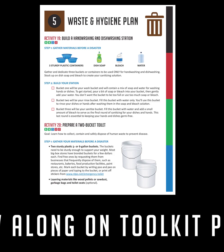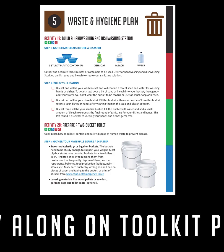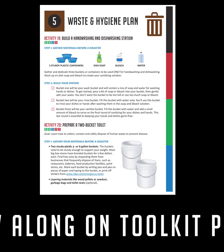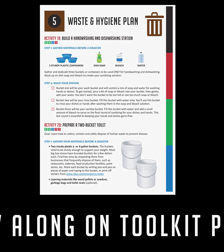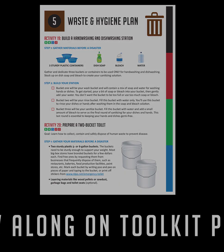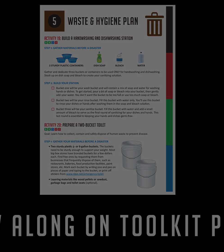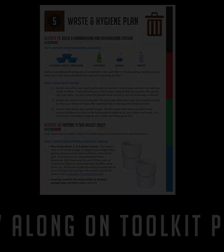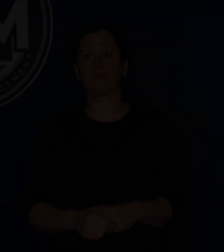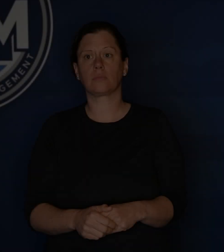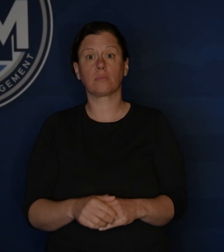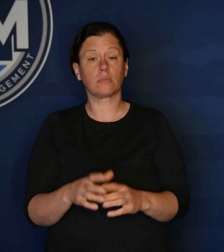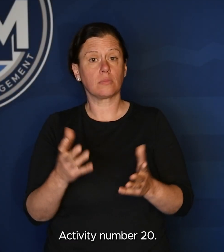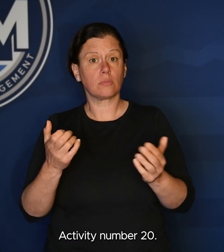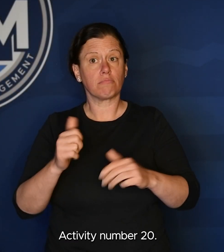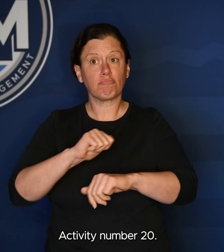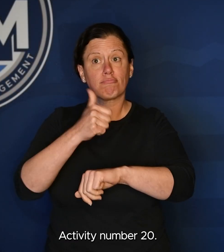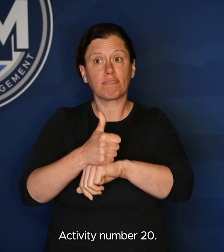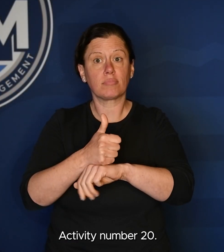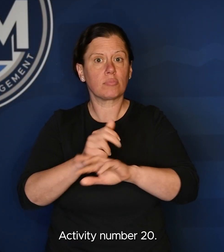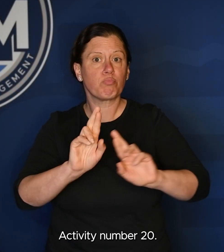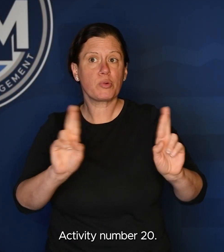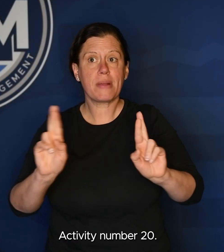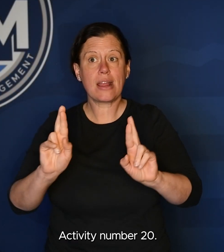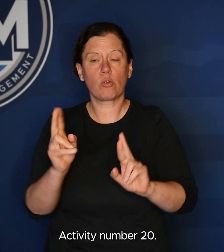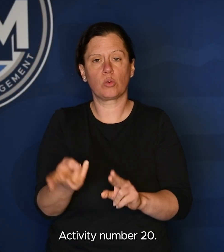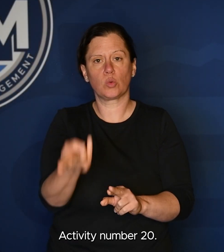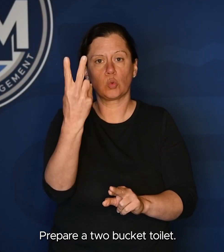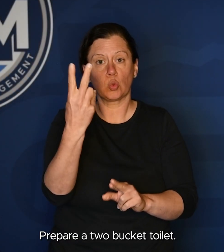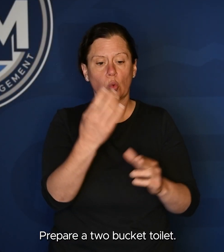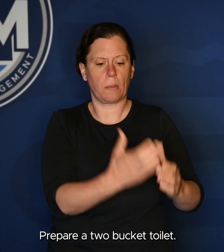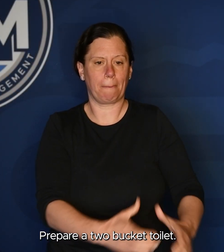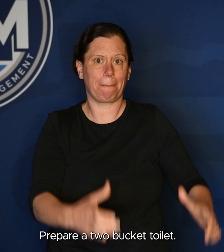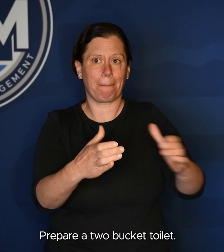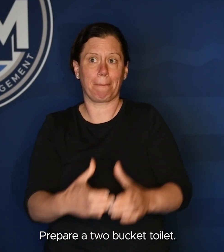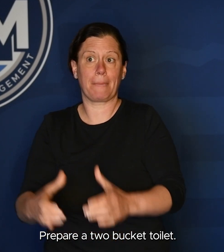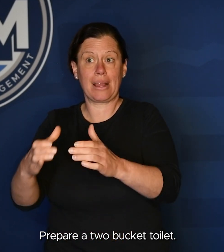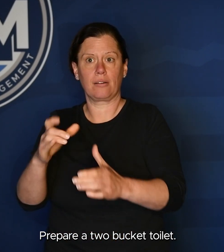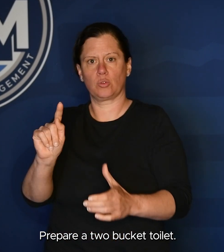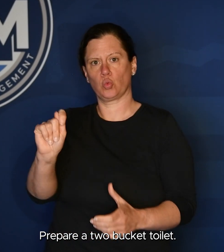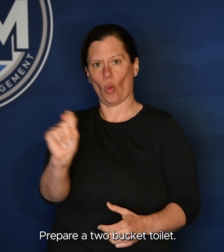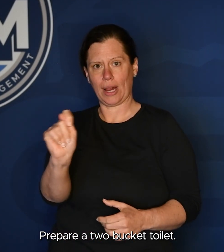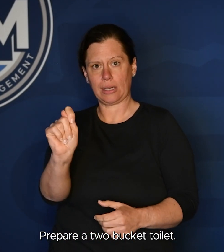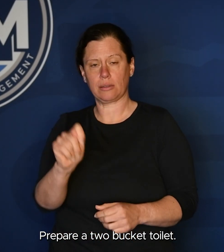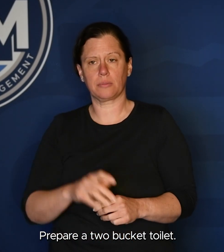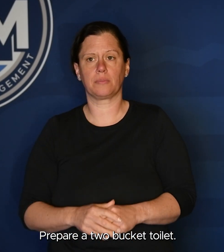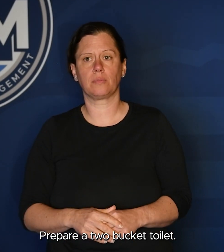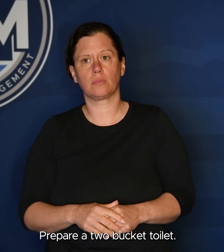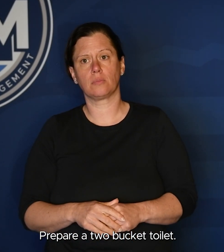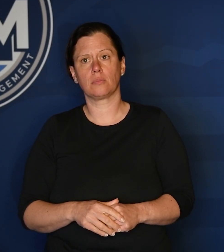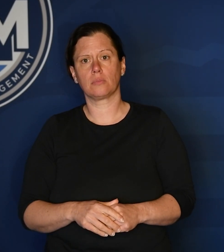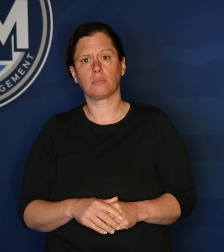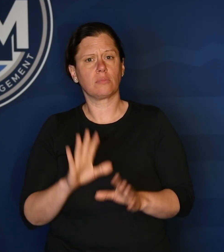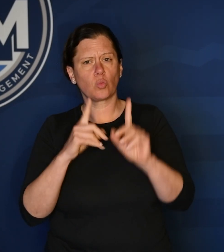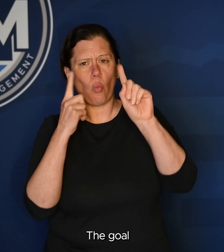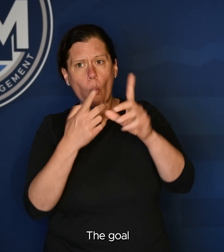75. Activity number 20. Prepare a 2-bucket toilet. The